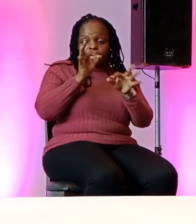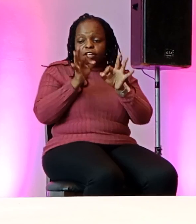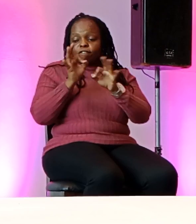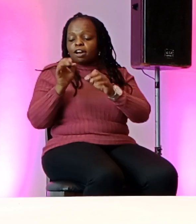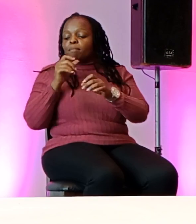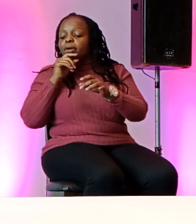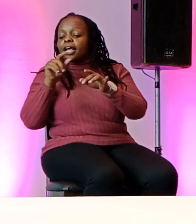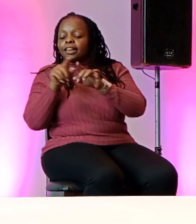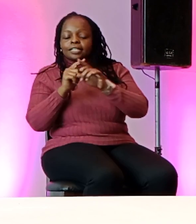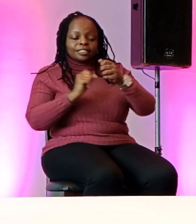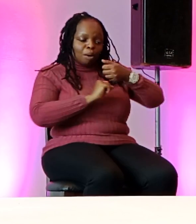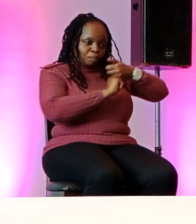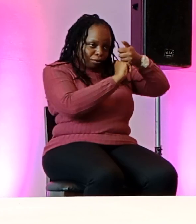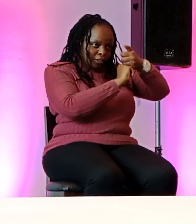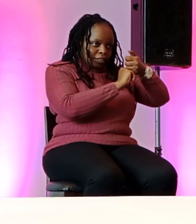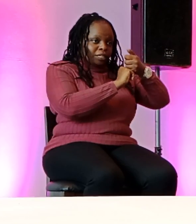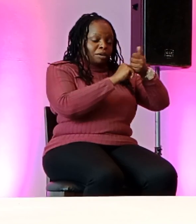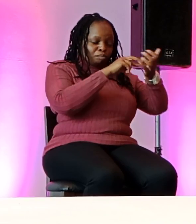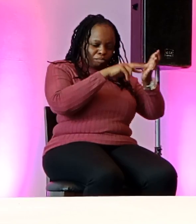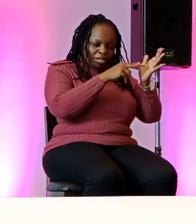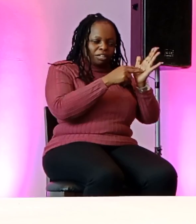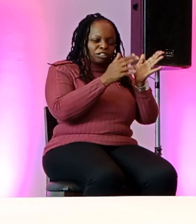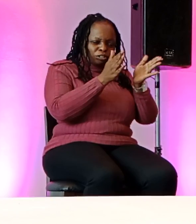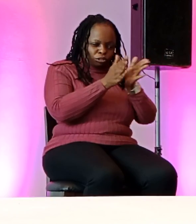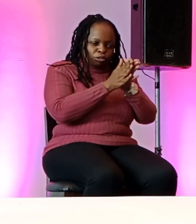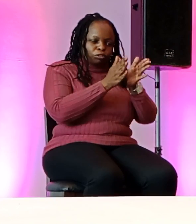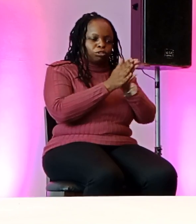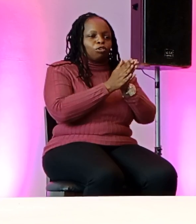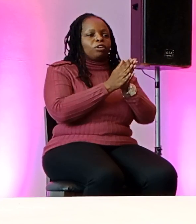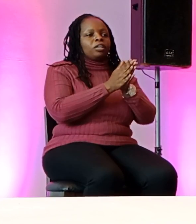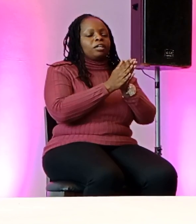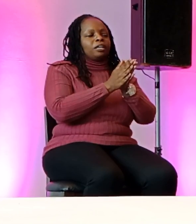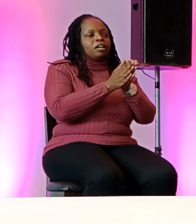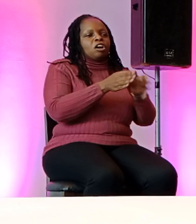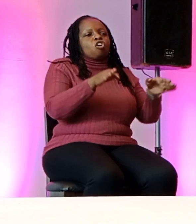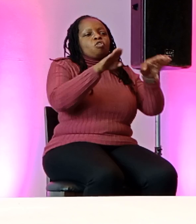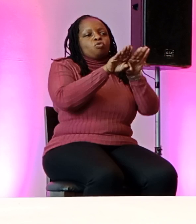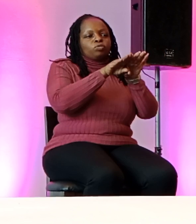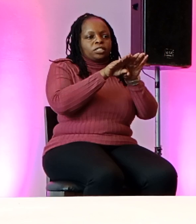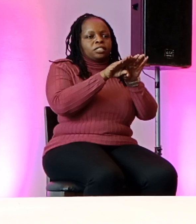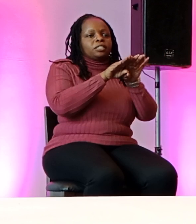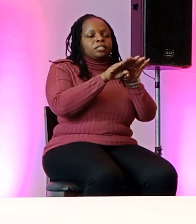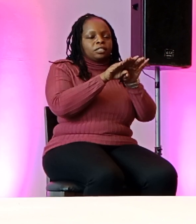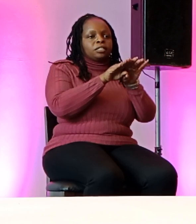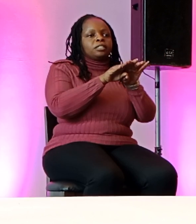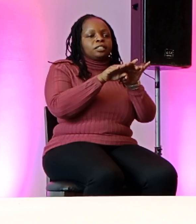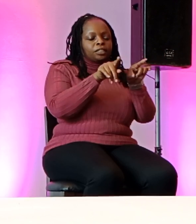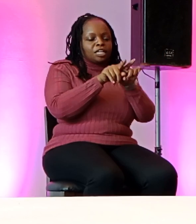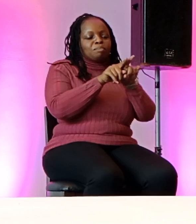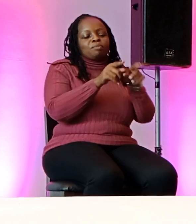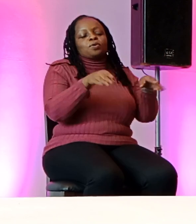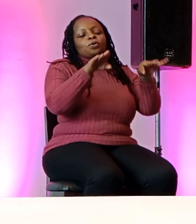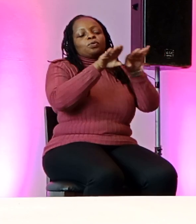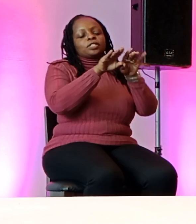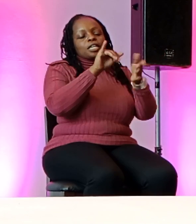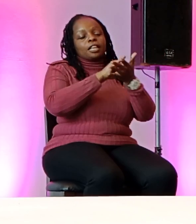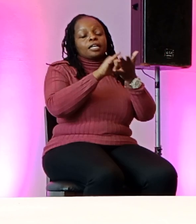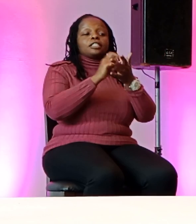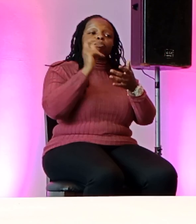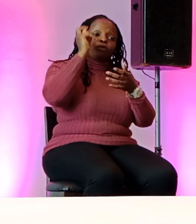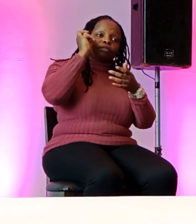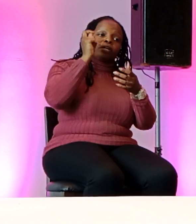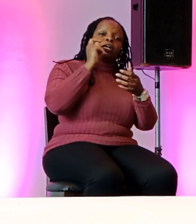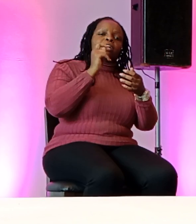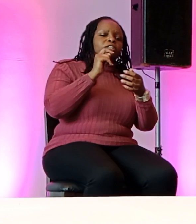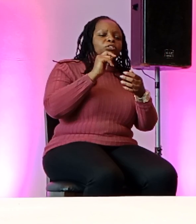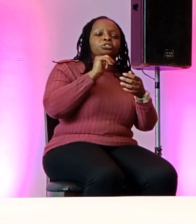that would be totally significant. A shutdown is also a protest. Let us not